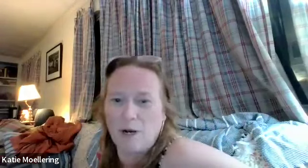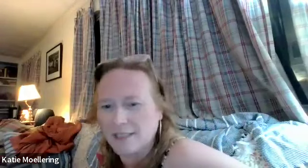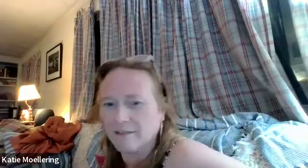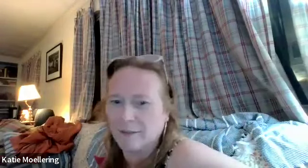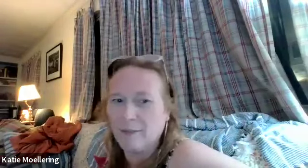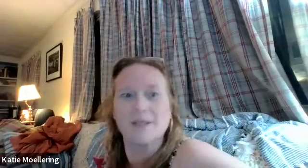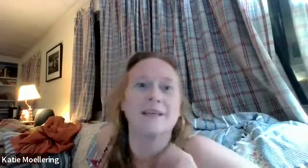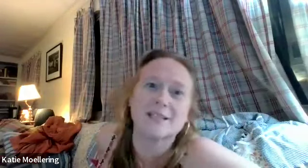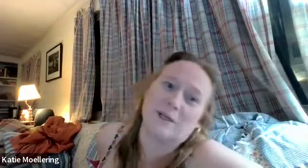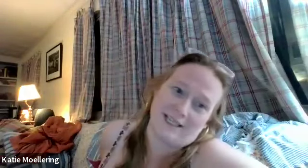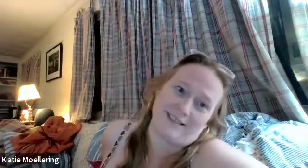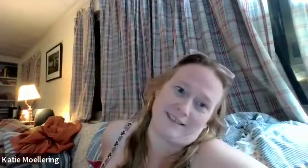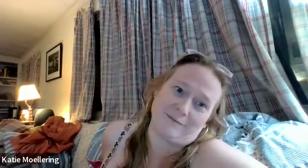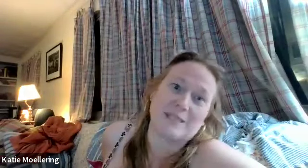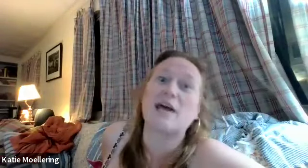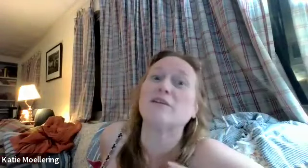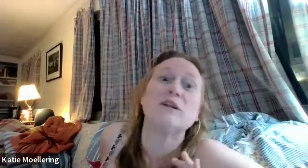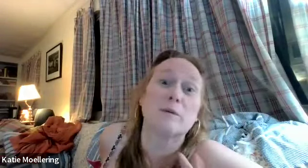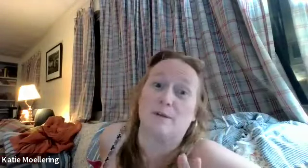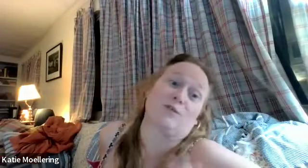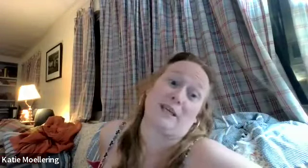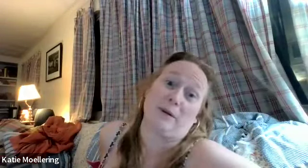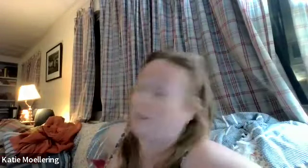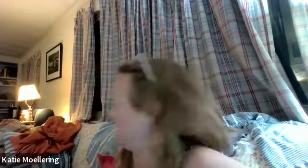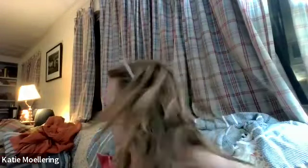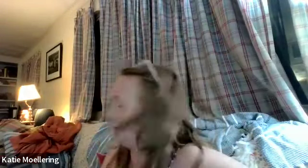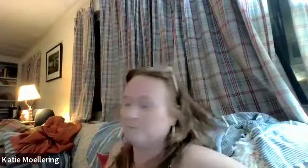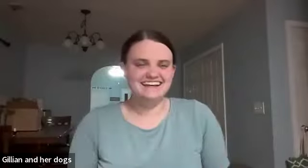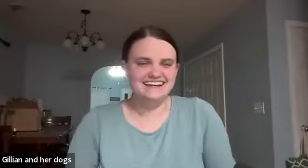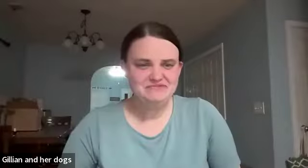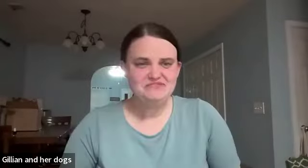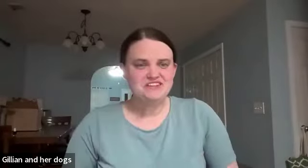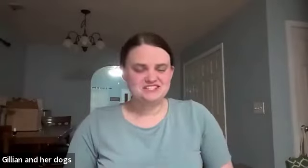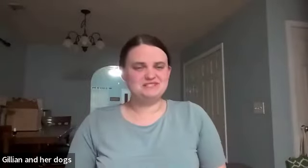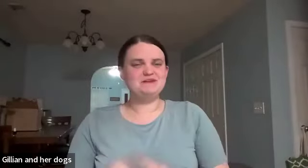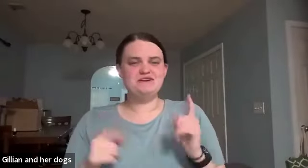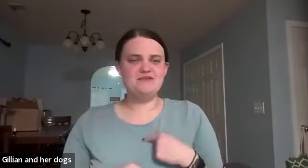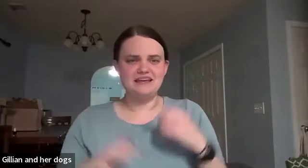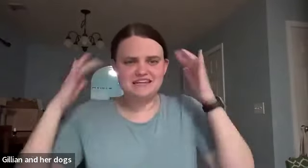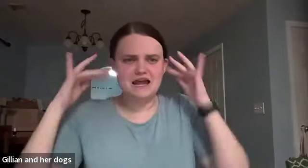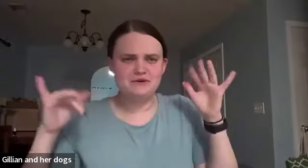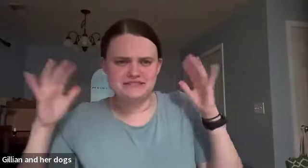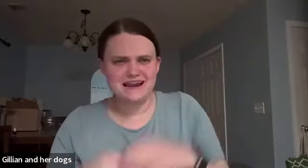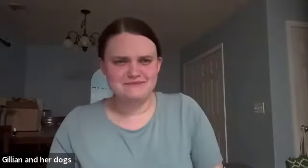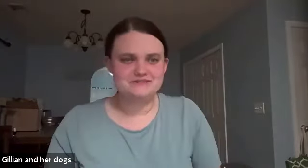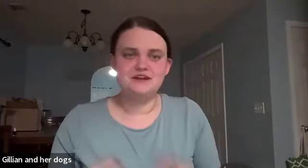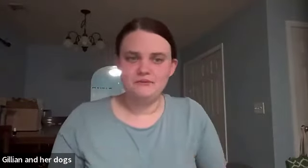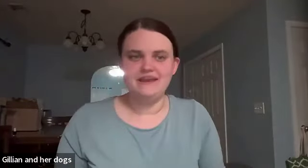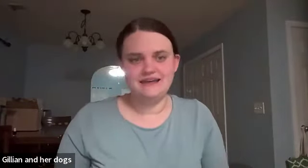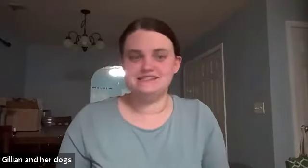does it look like a moose? Guess what? It doesn't. Because I don't even know what a moose looks like, apparently. She's been over here like, it's not a moose, it's not a moose. Nope, yeah, it's